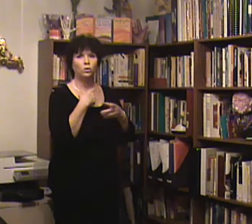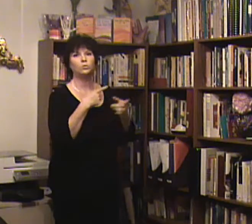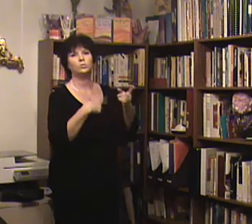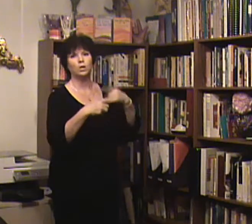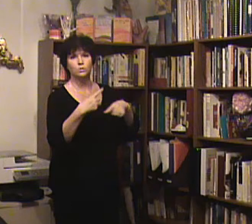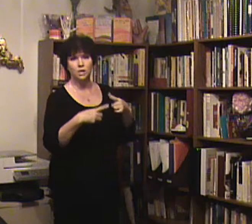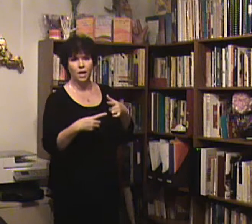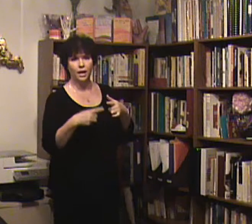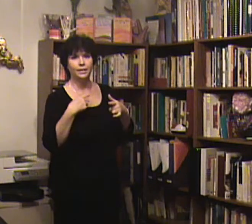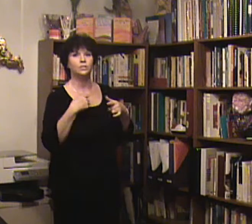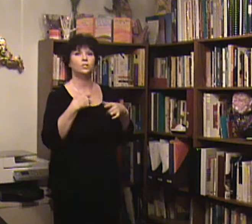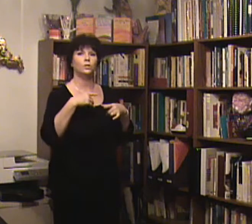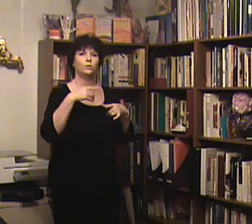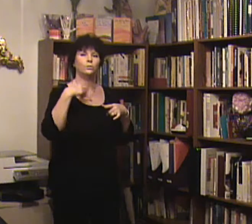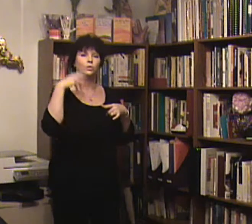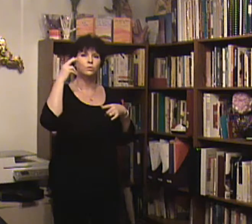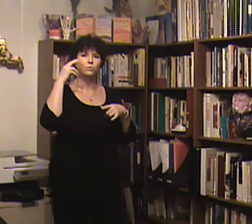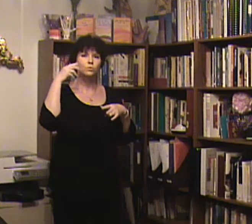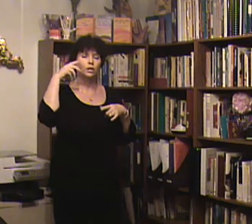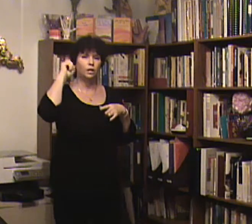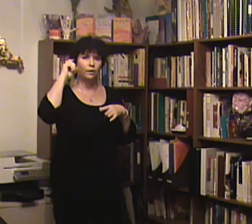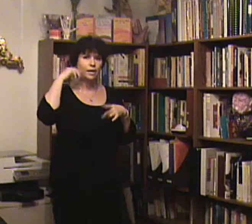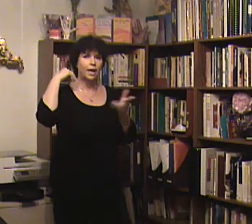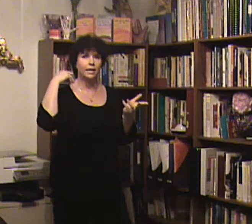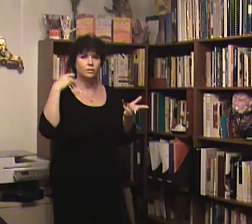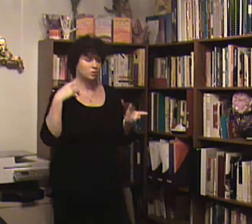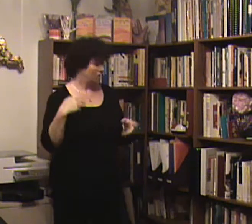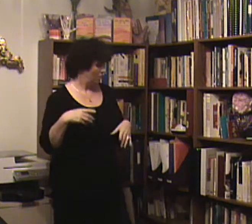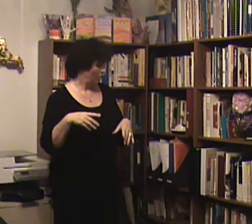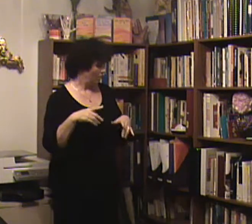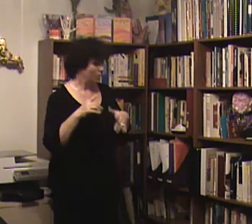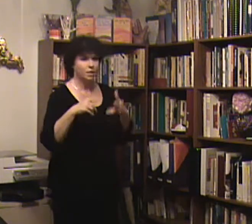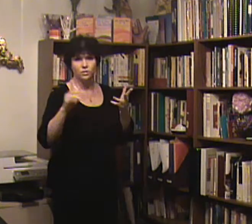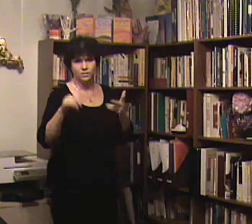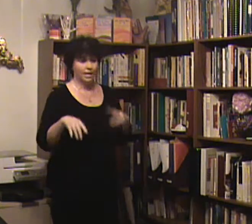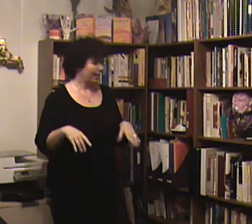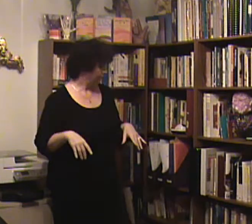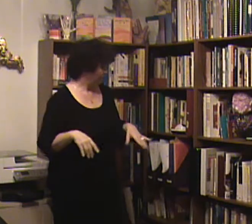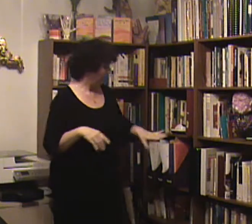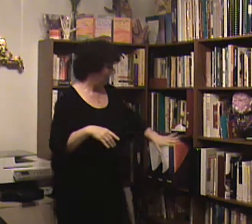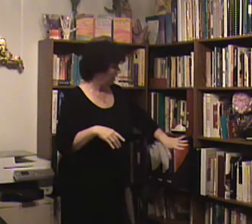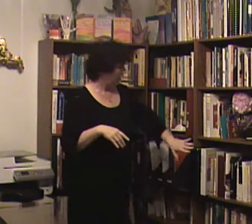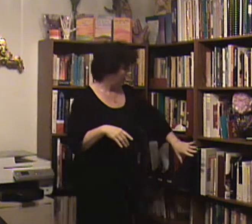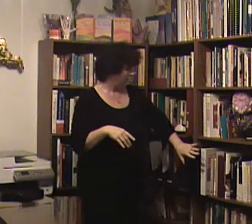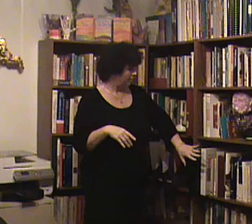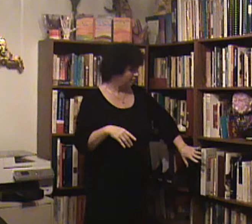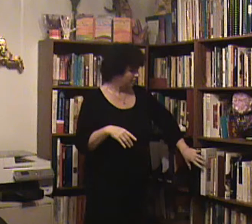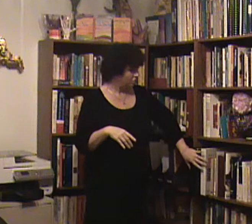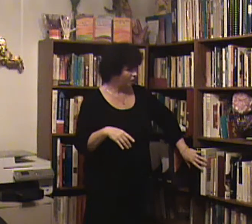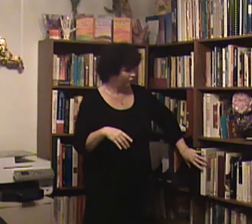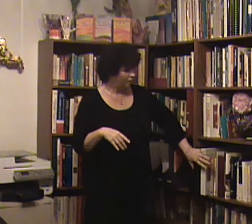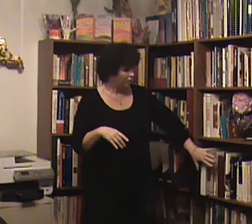oral, to go sign, to use hearing aids, or such as that. This shelf